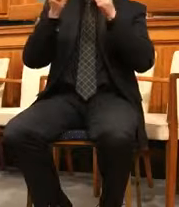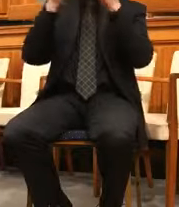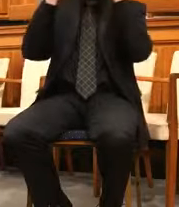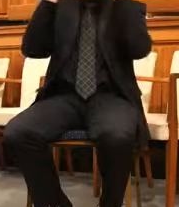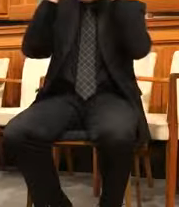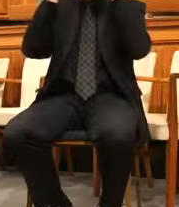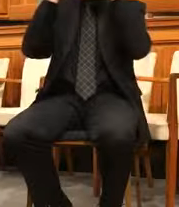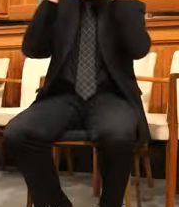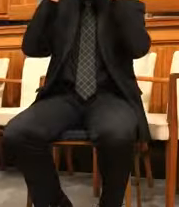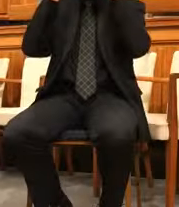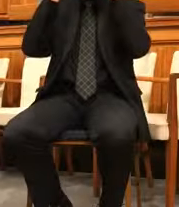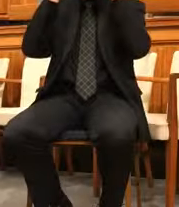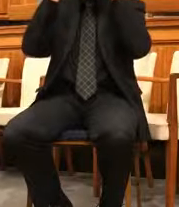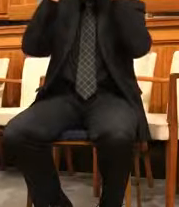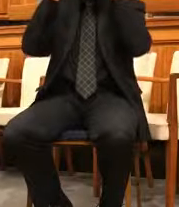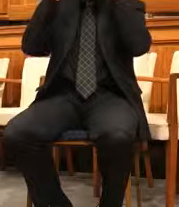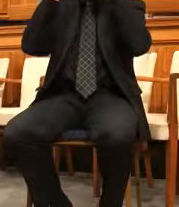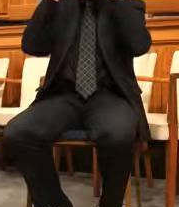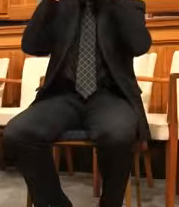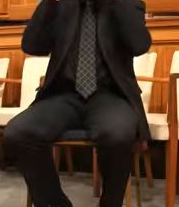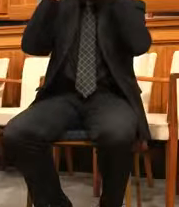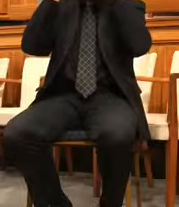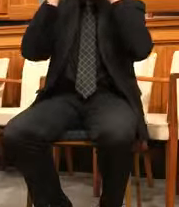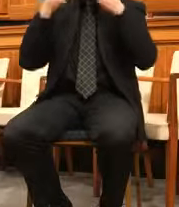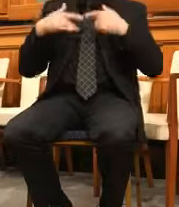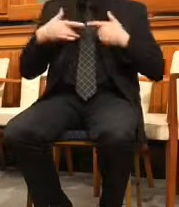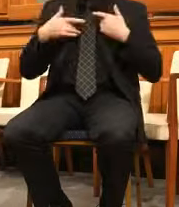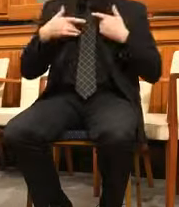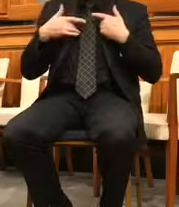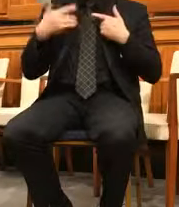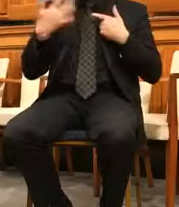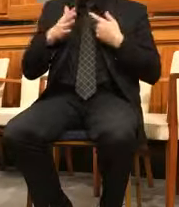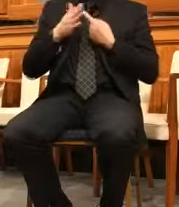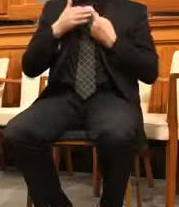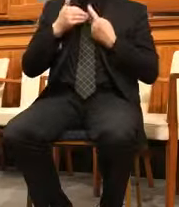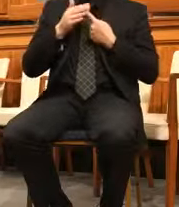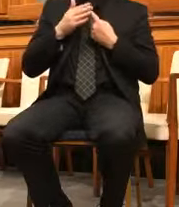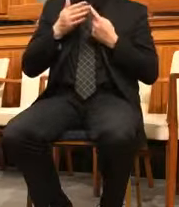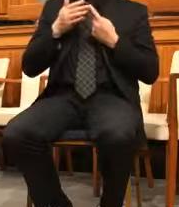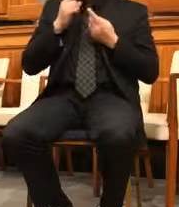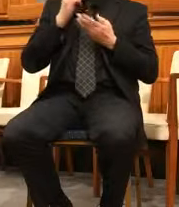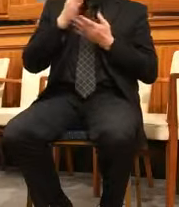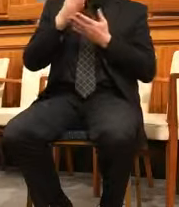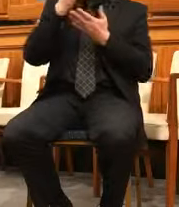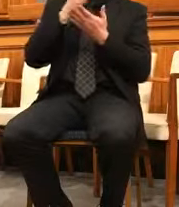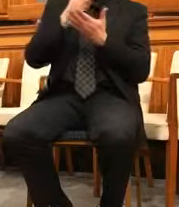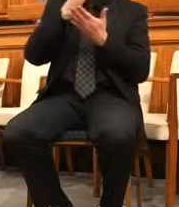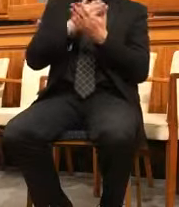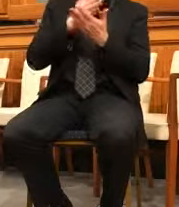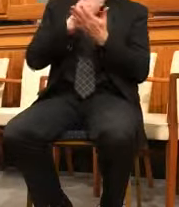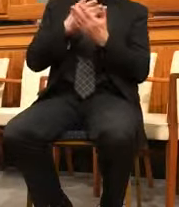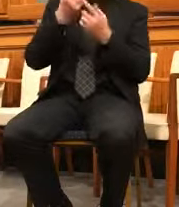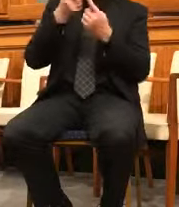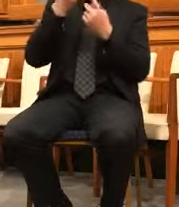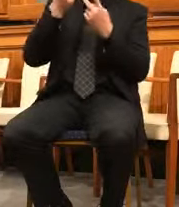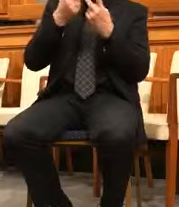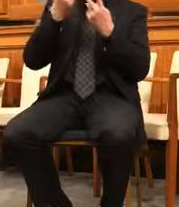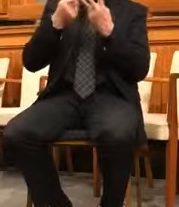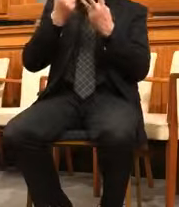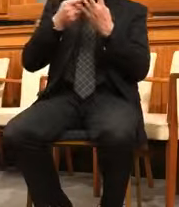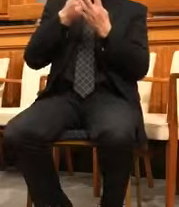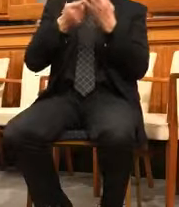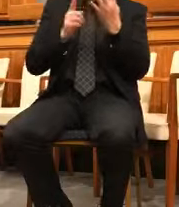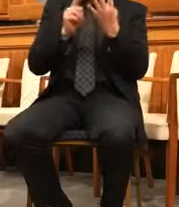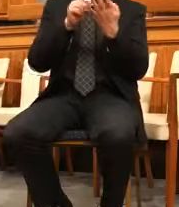persuade about certain vital facts. Facts about God, facts about ourselves, facts about